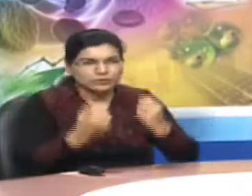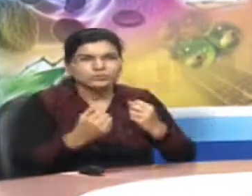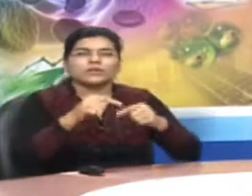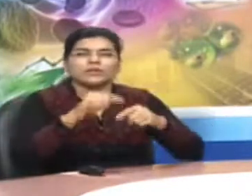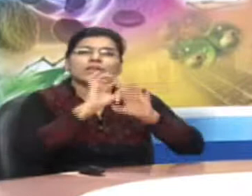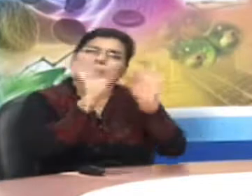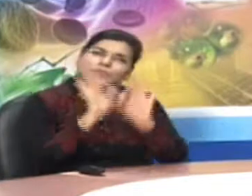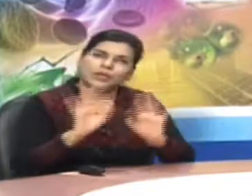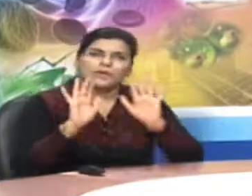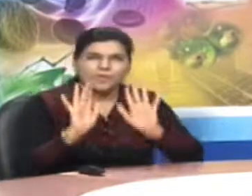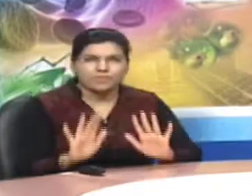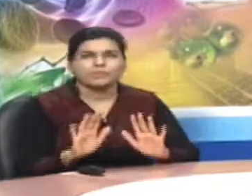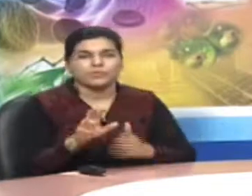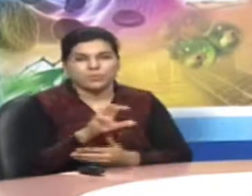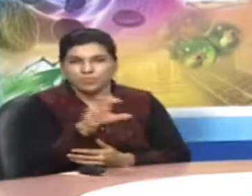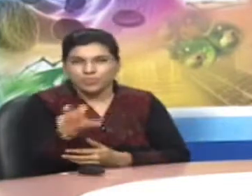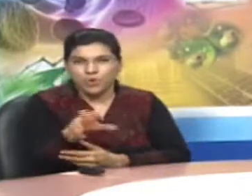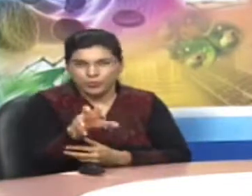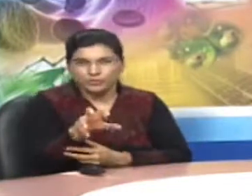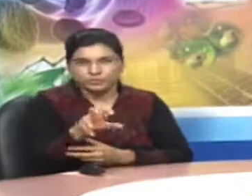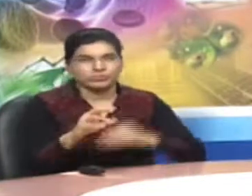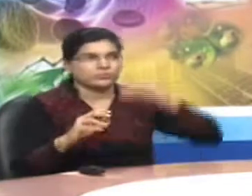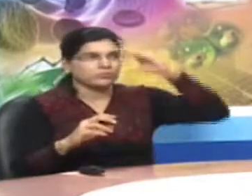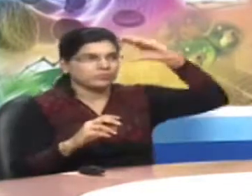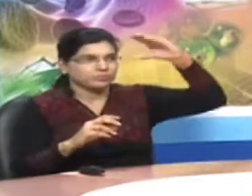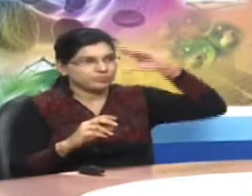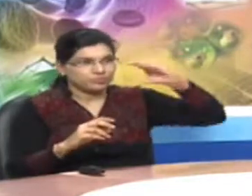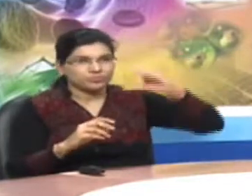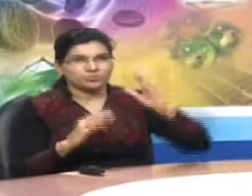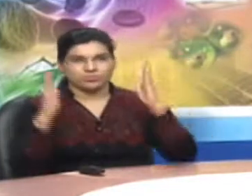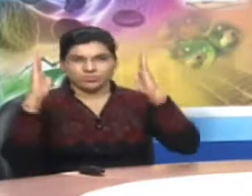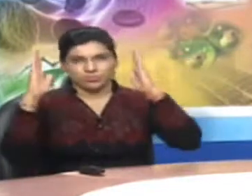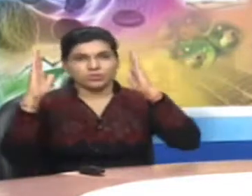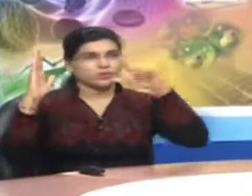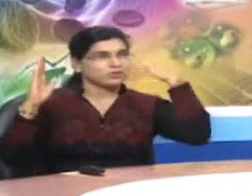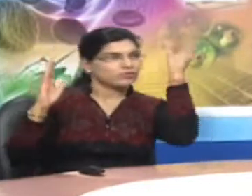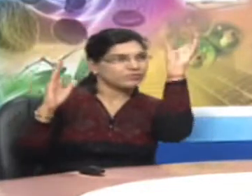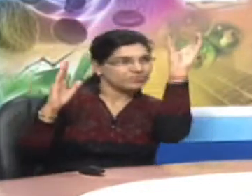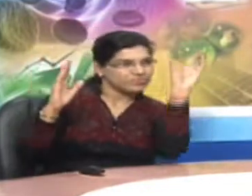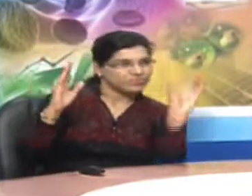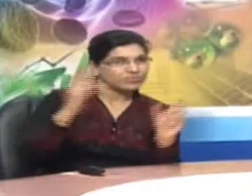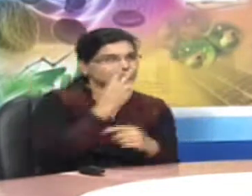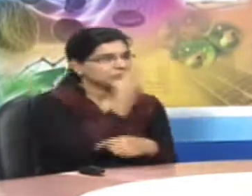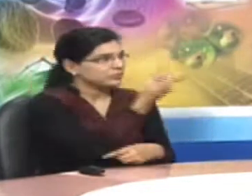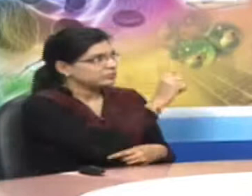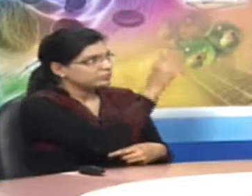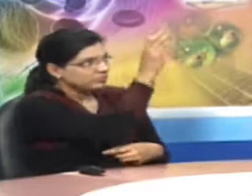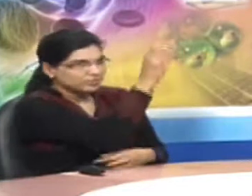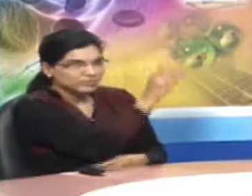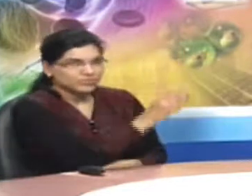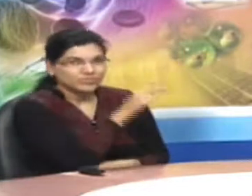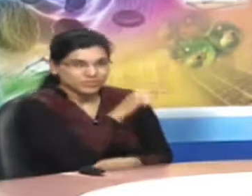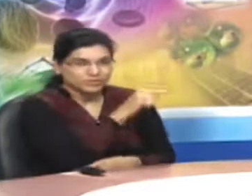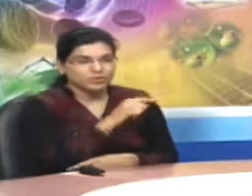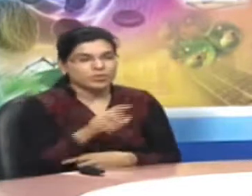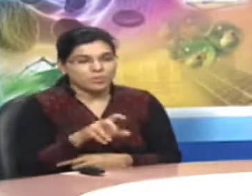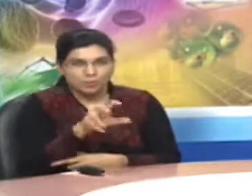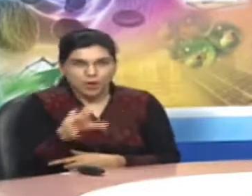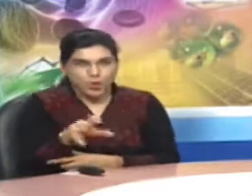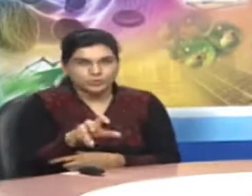If you want to change the order of the slides, hold the mouse and select. As